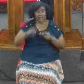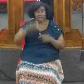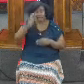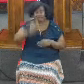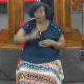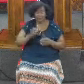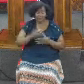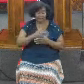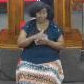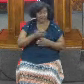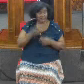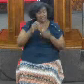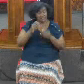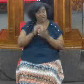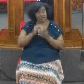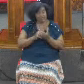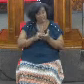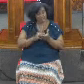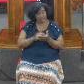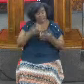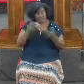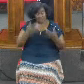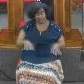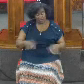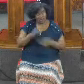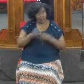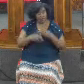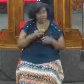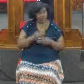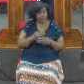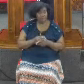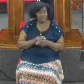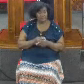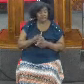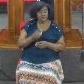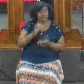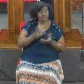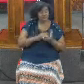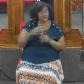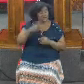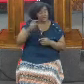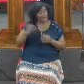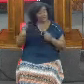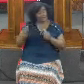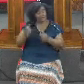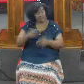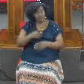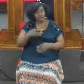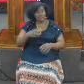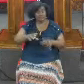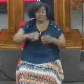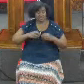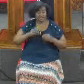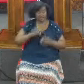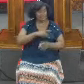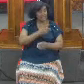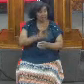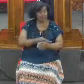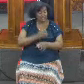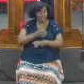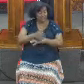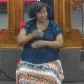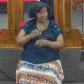gospel in this lost and dying world. Jesus said to his disciples, "Ye shall receive power after